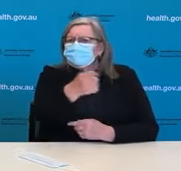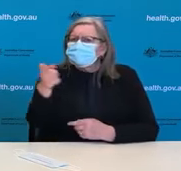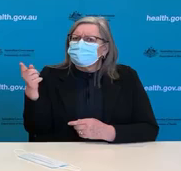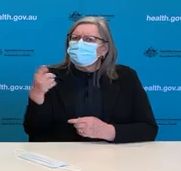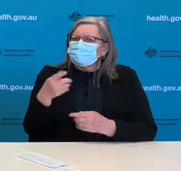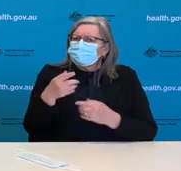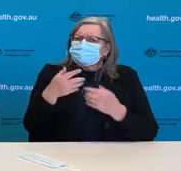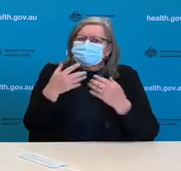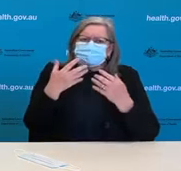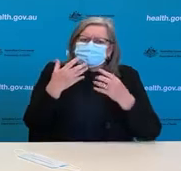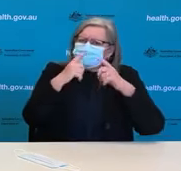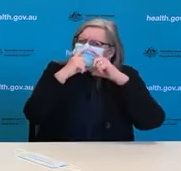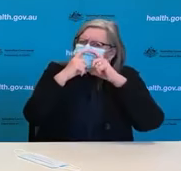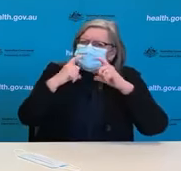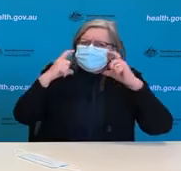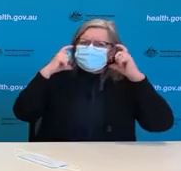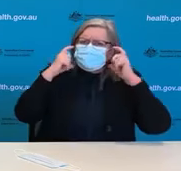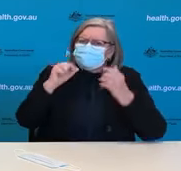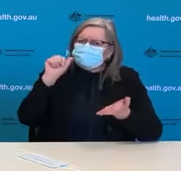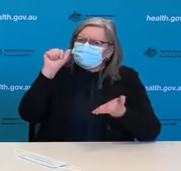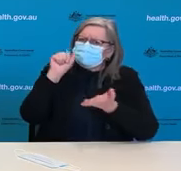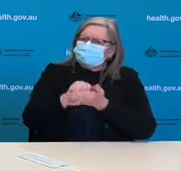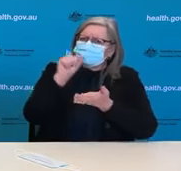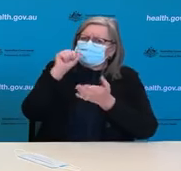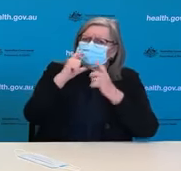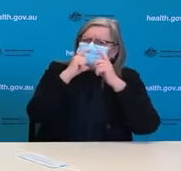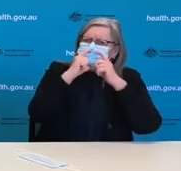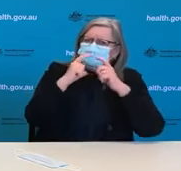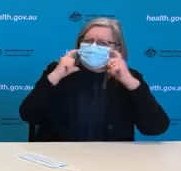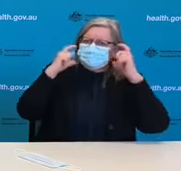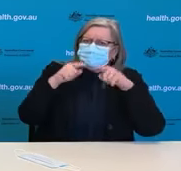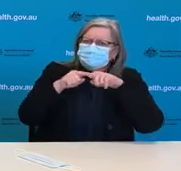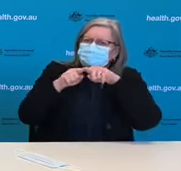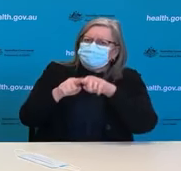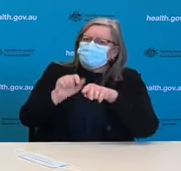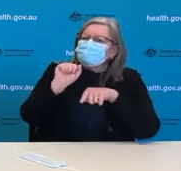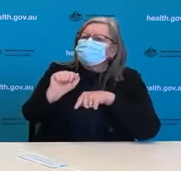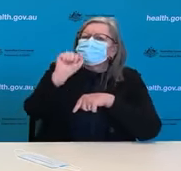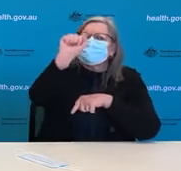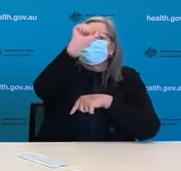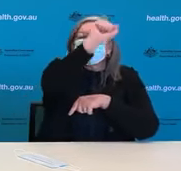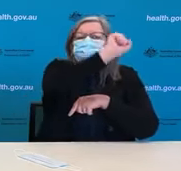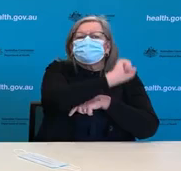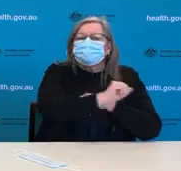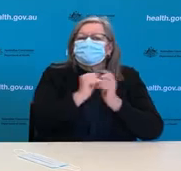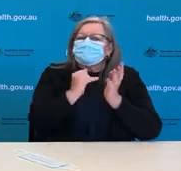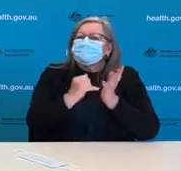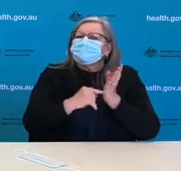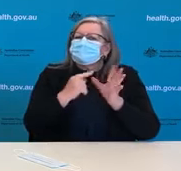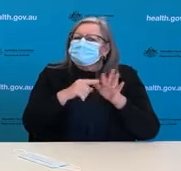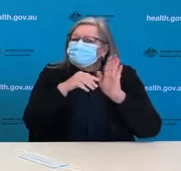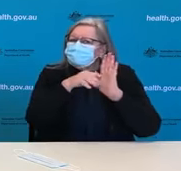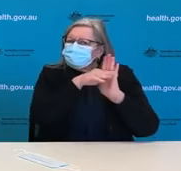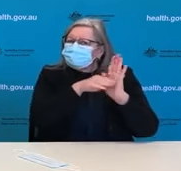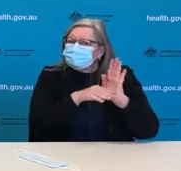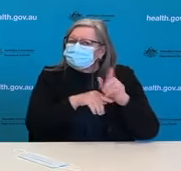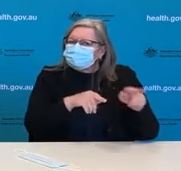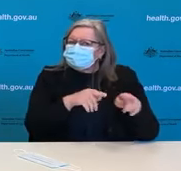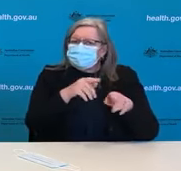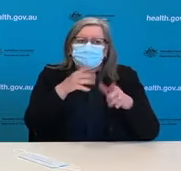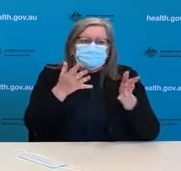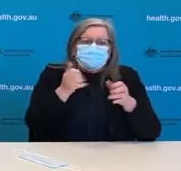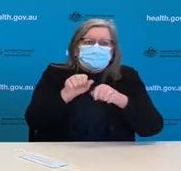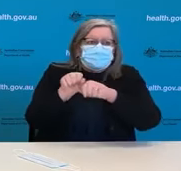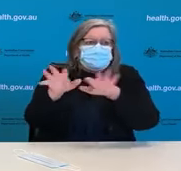as required by their state or territory in the circumstances where we're seeing outbreaks of